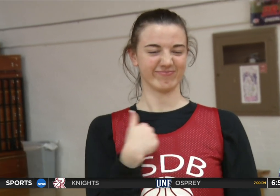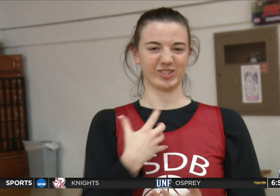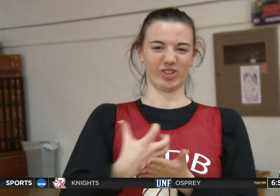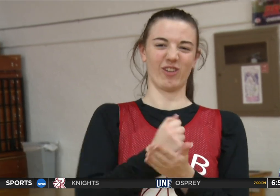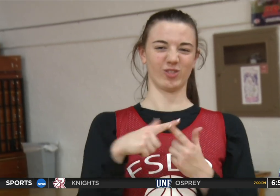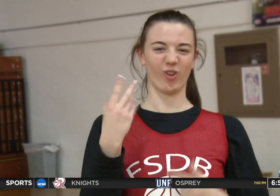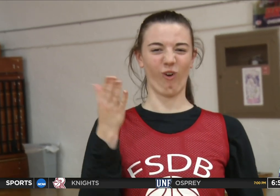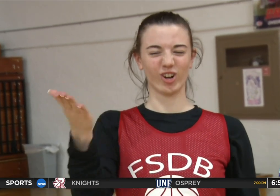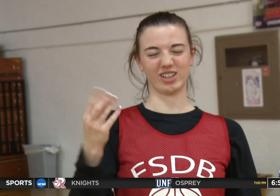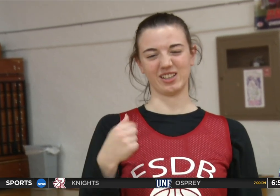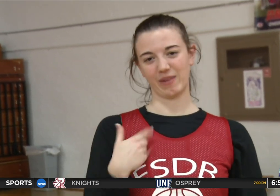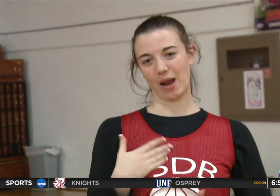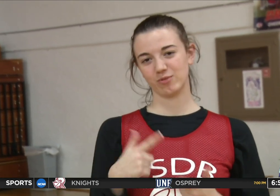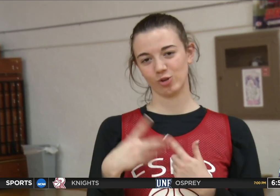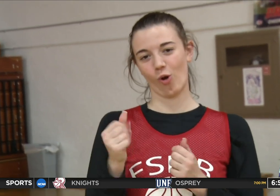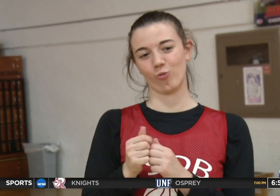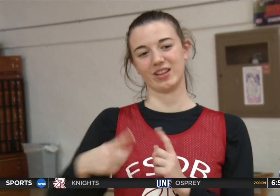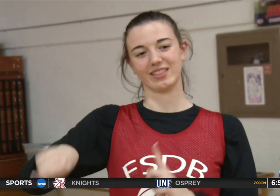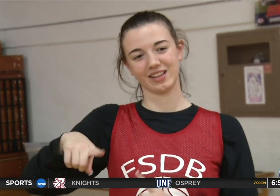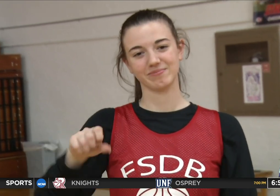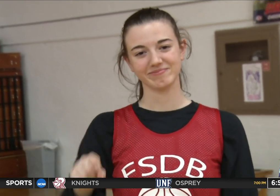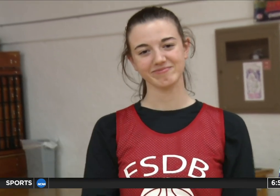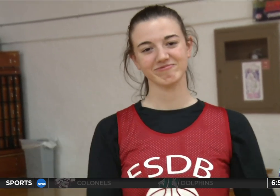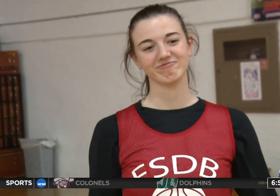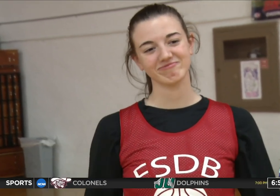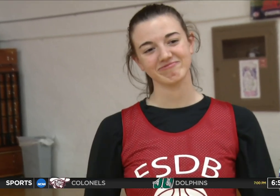we deserve to go there and I'm happy to go with my team.